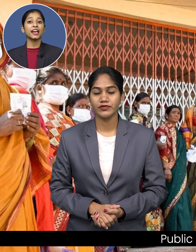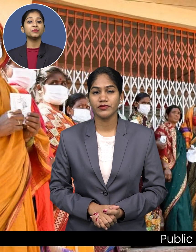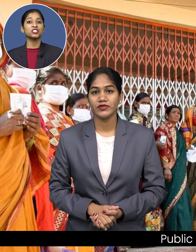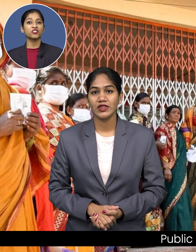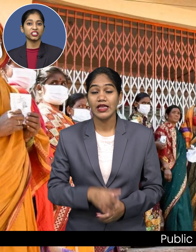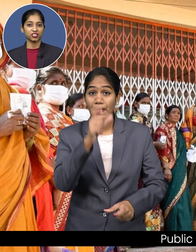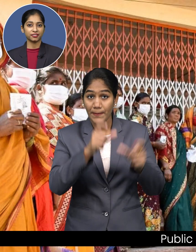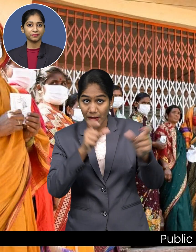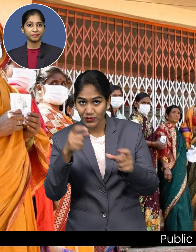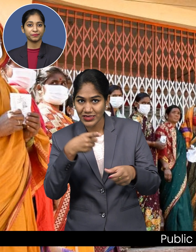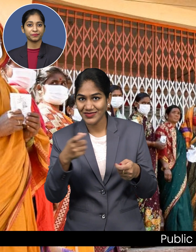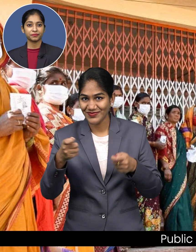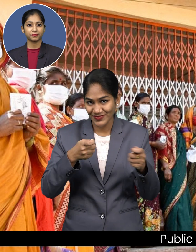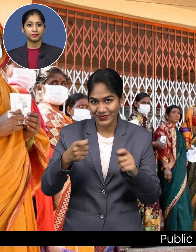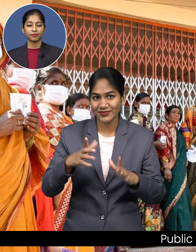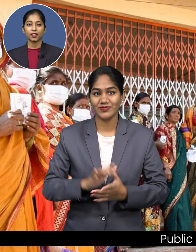Public administration.